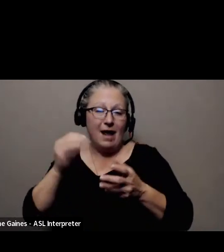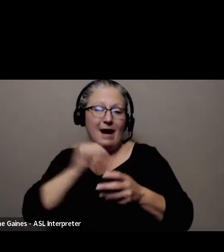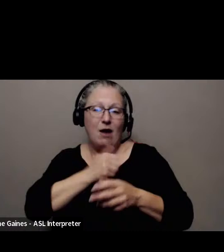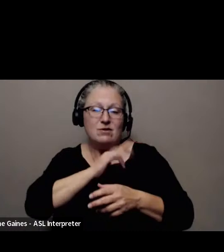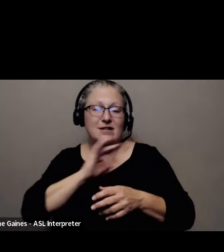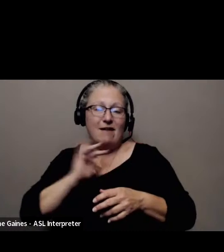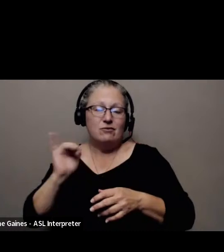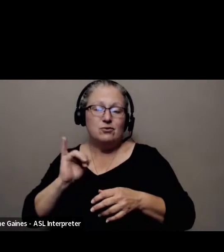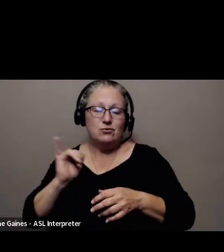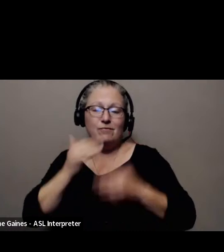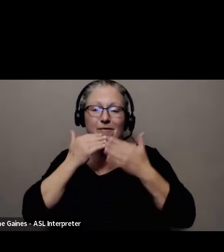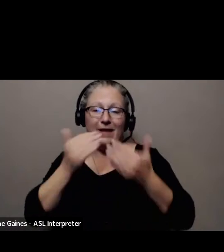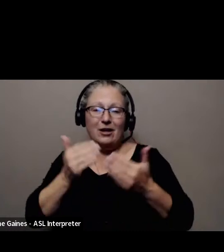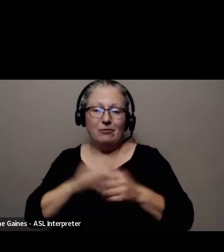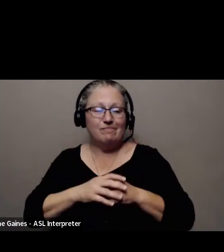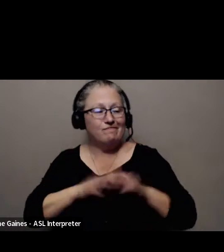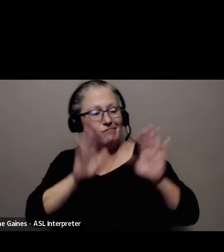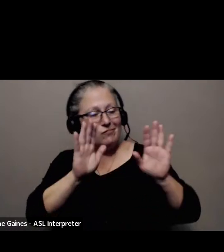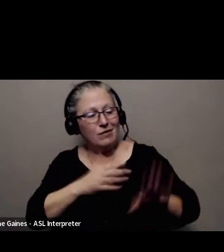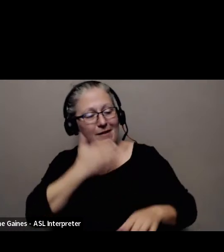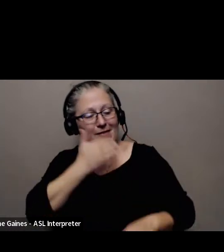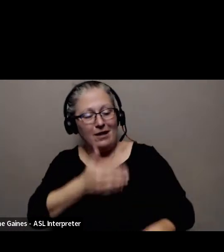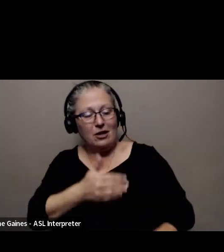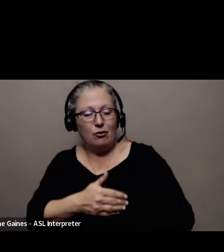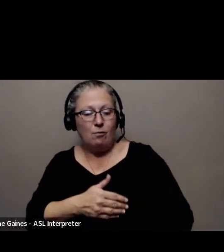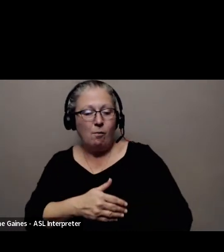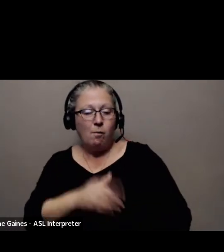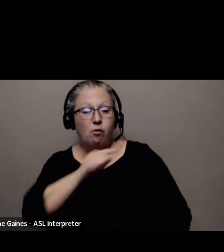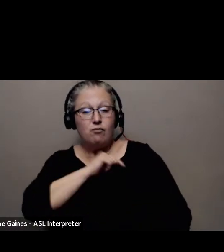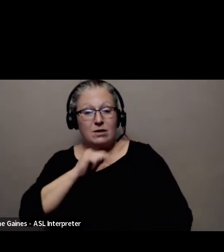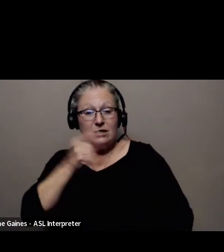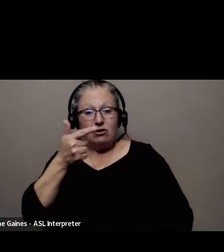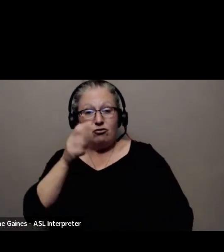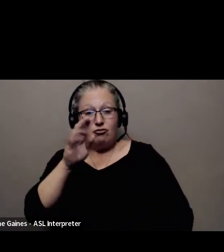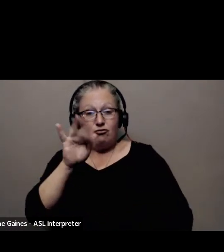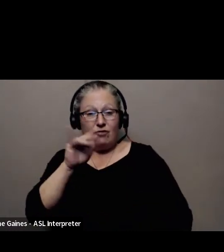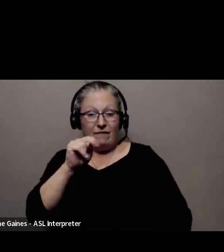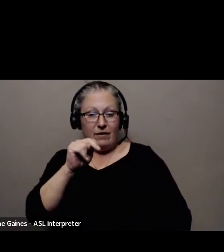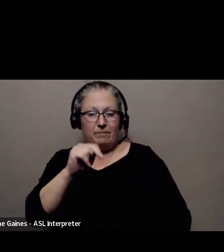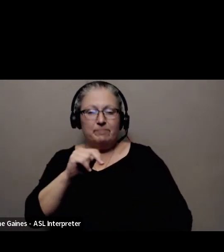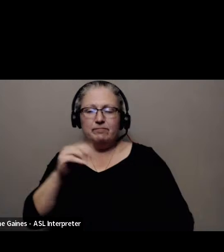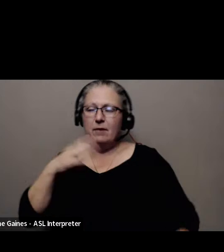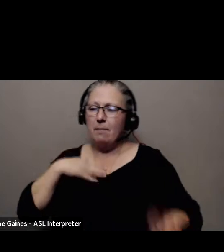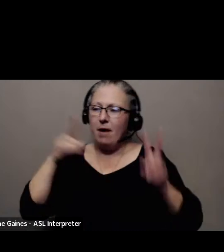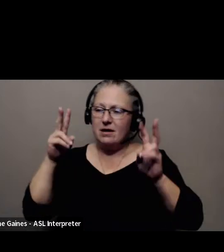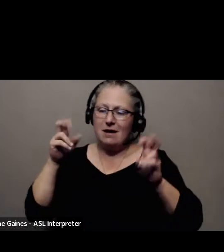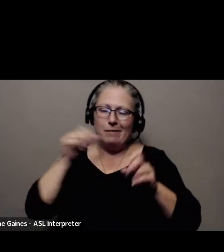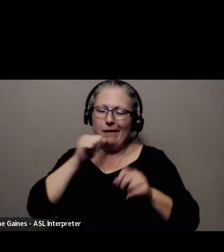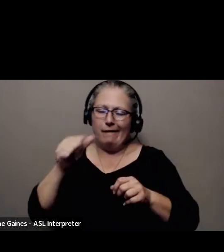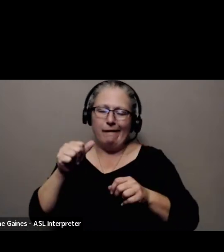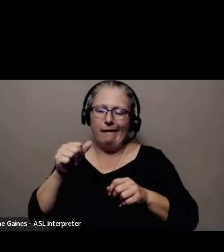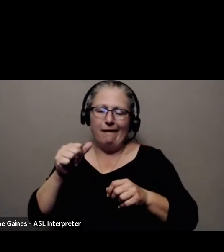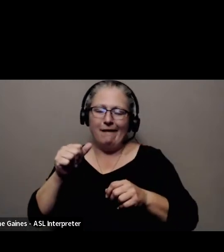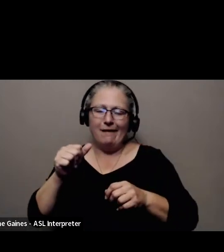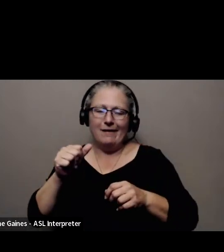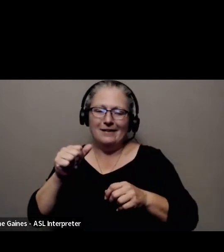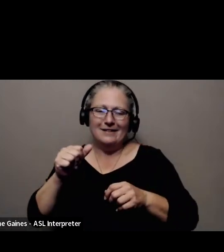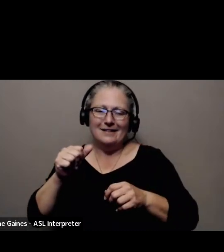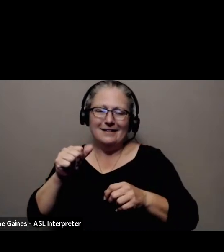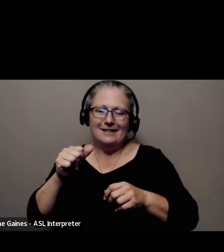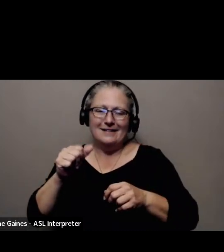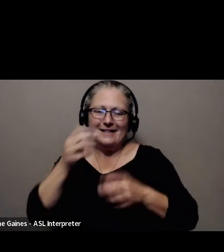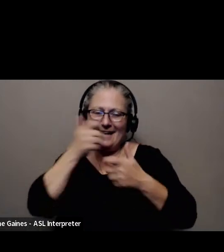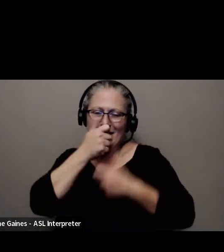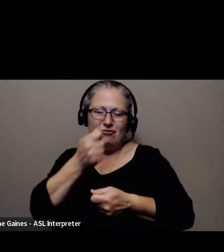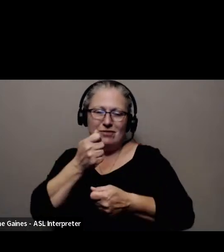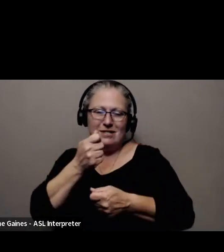staff as well. Thank you. Great. Thank you. Trustee Griffin. Yeah, my topic isn't nearly as